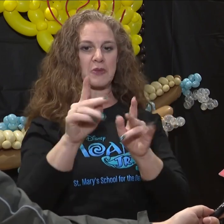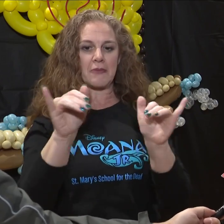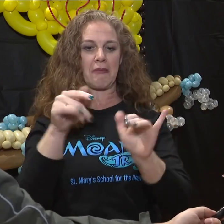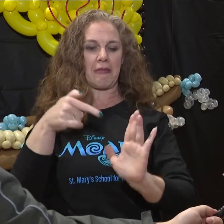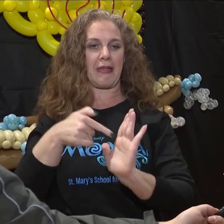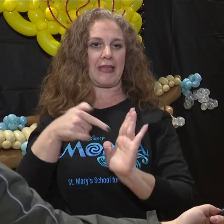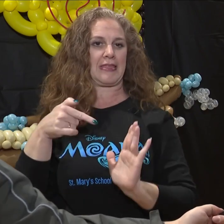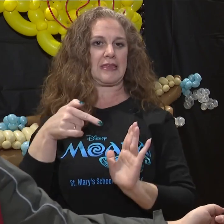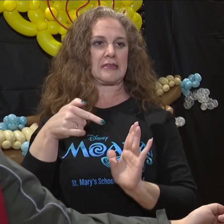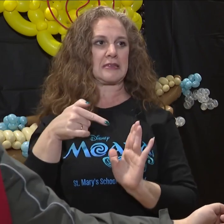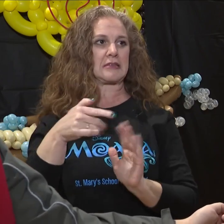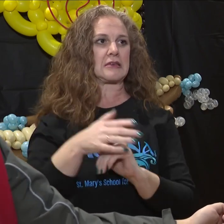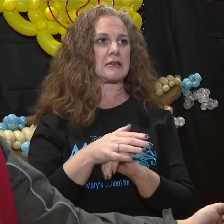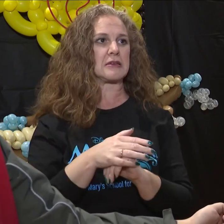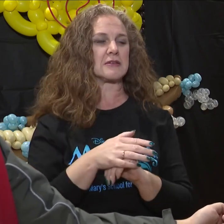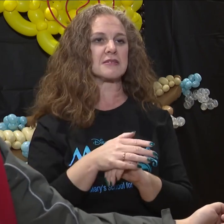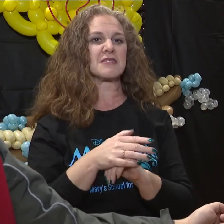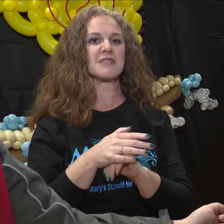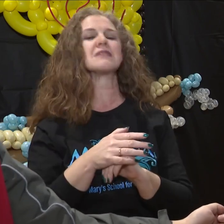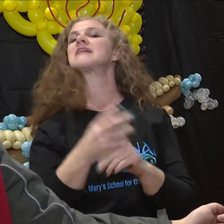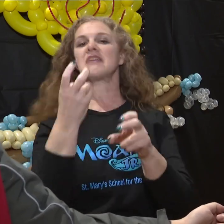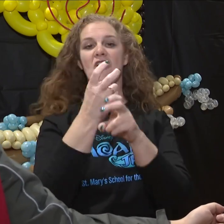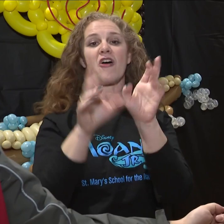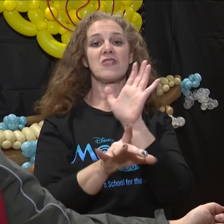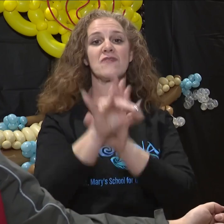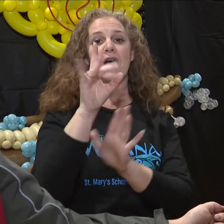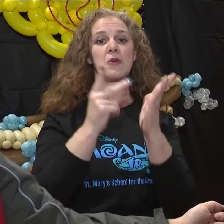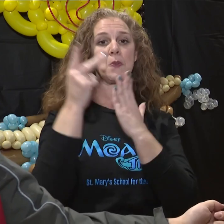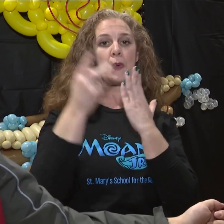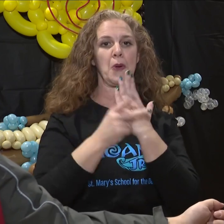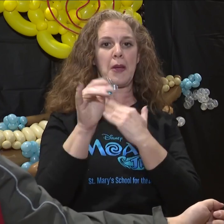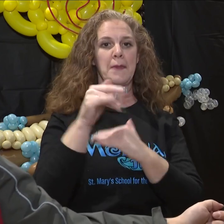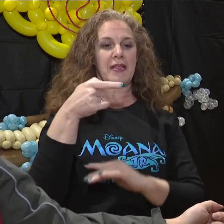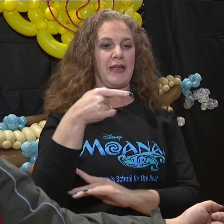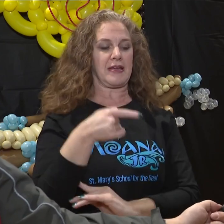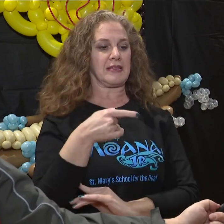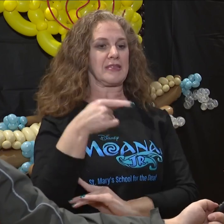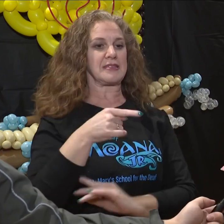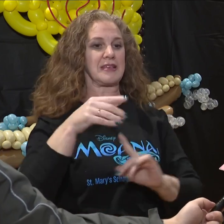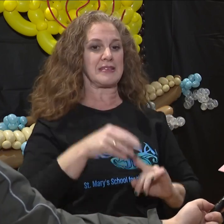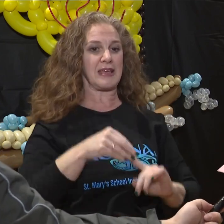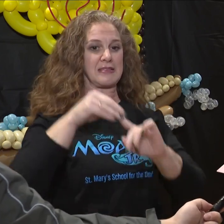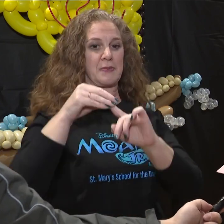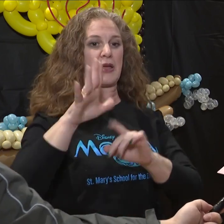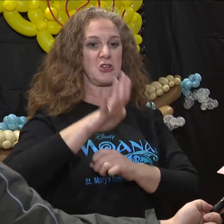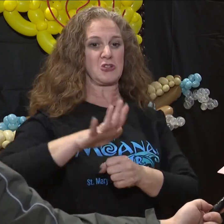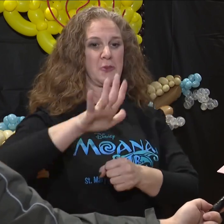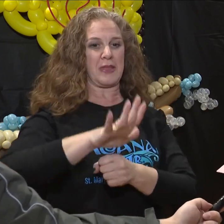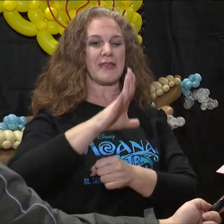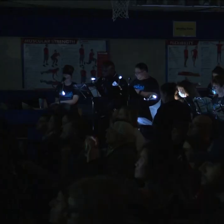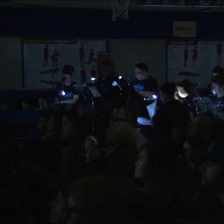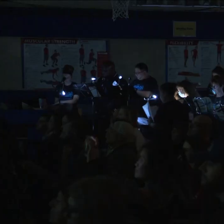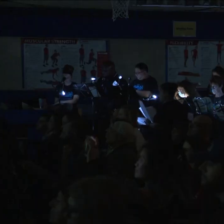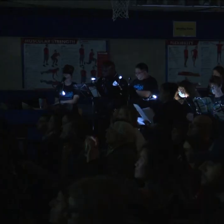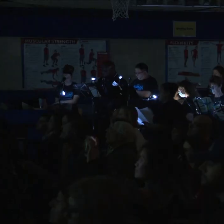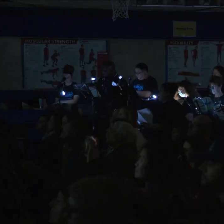It's hard to find a program like this. This is a special place, and it's home for them. Well,